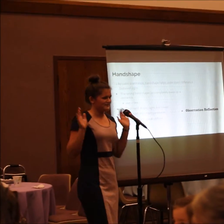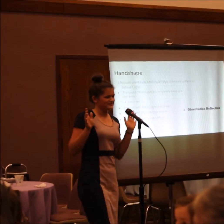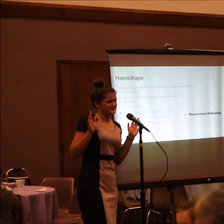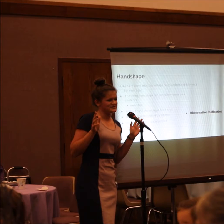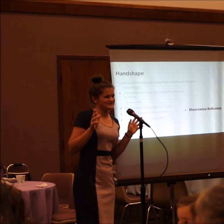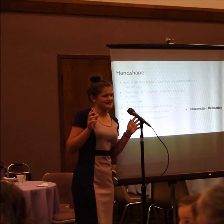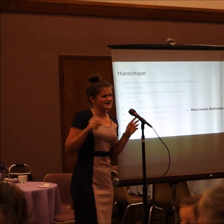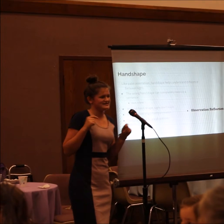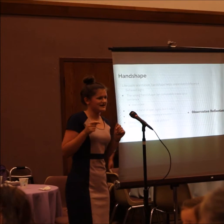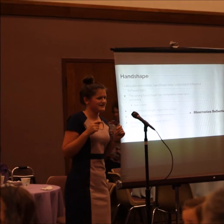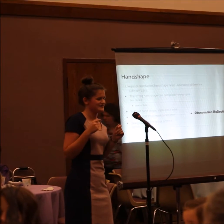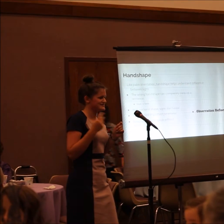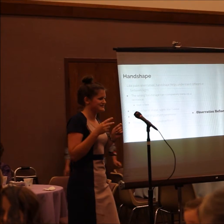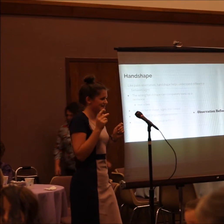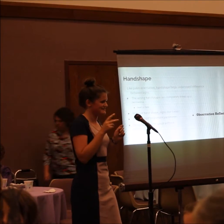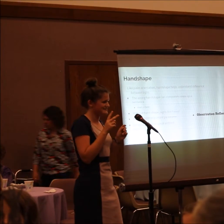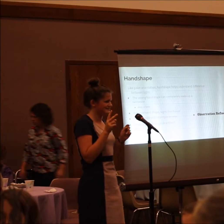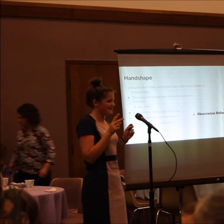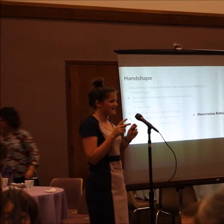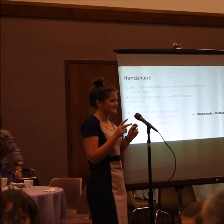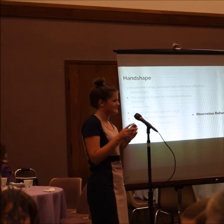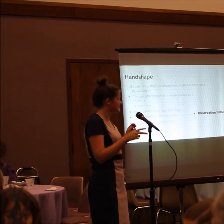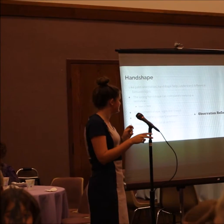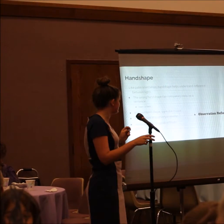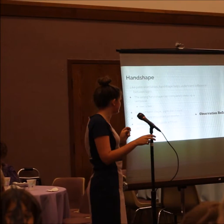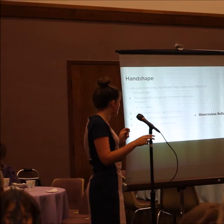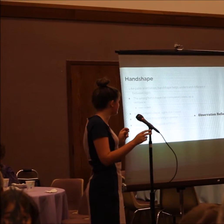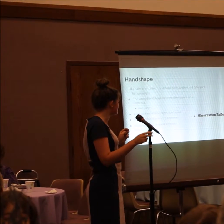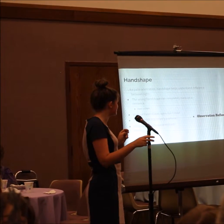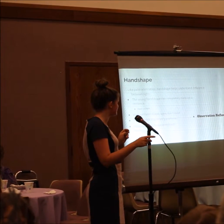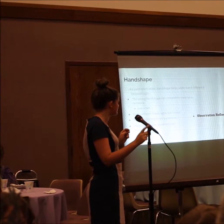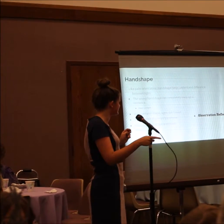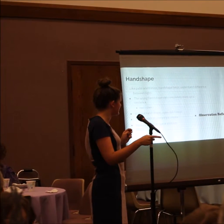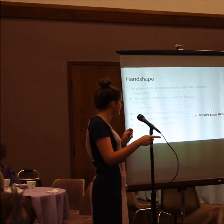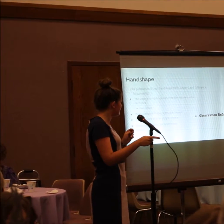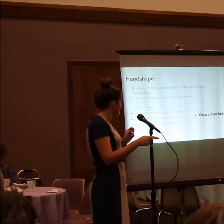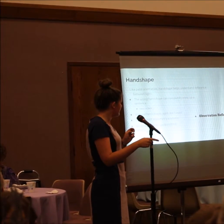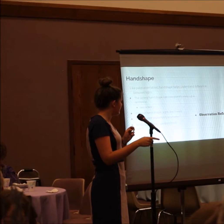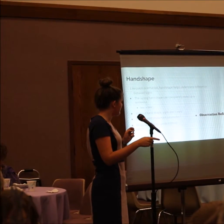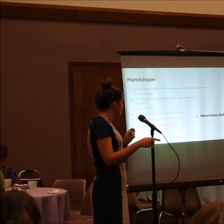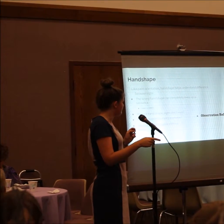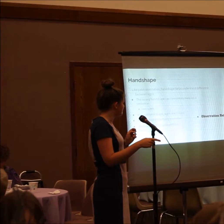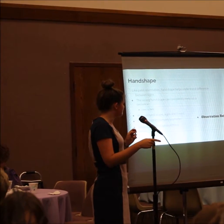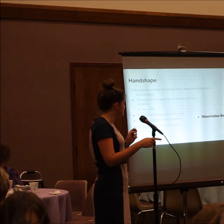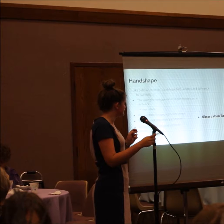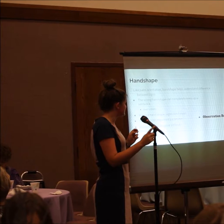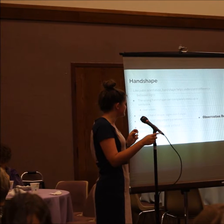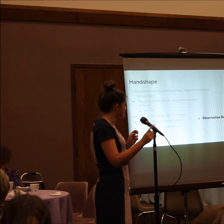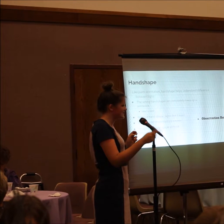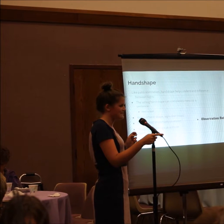I was first signing the second time I was signing, some mistakes I